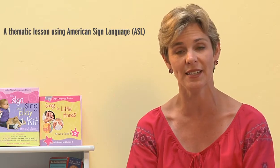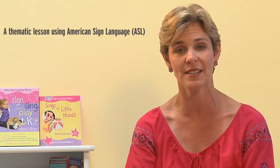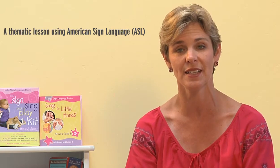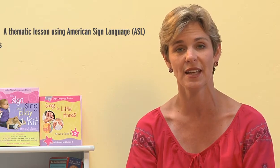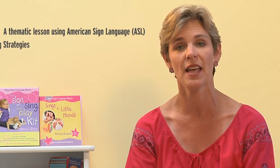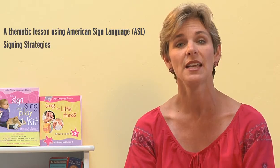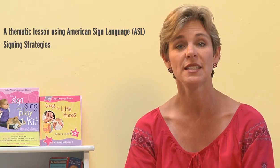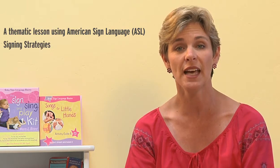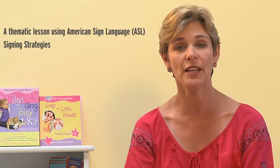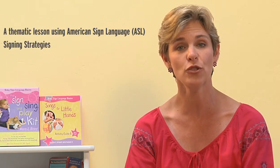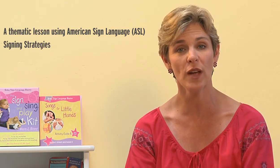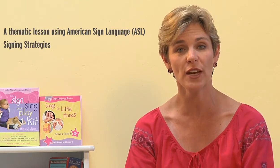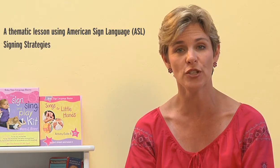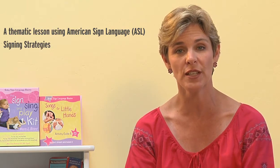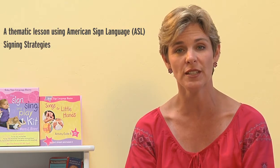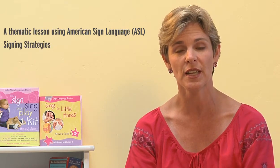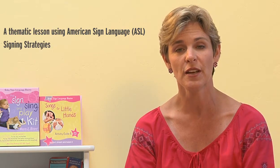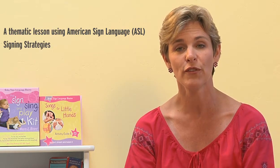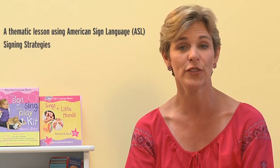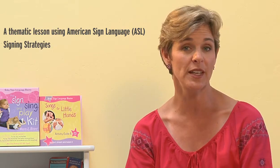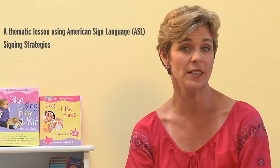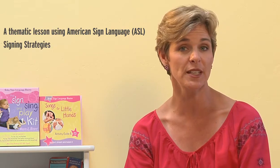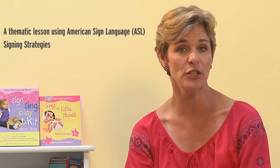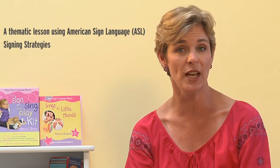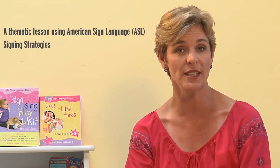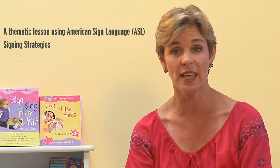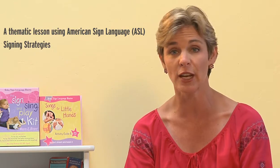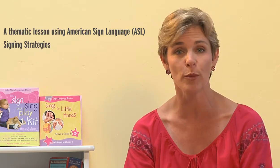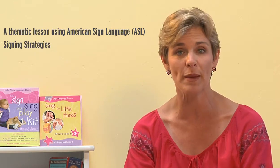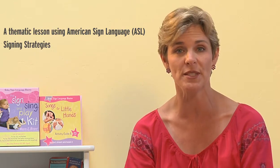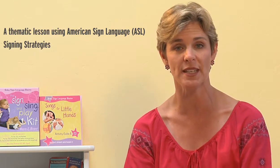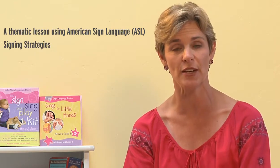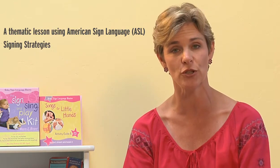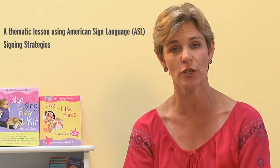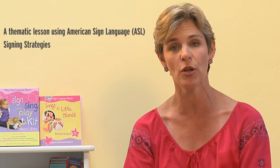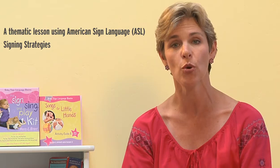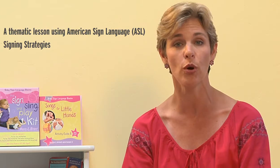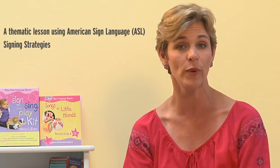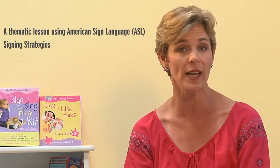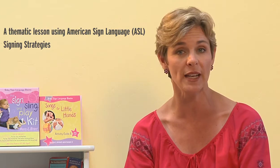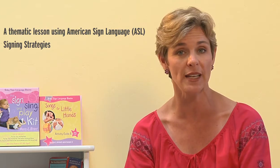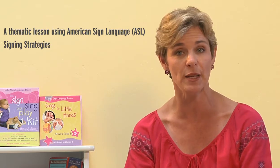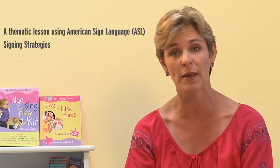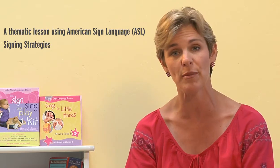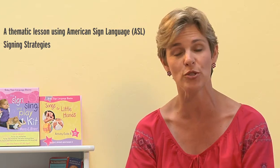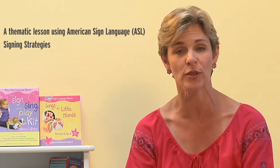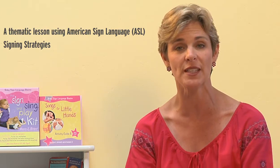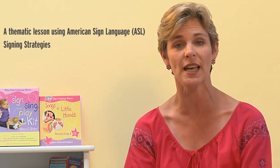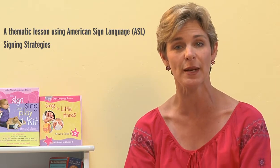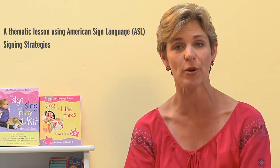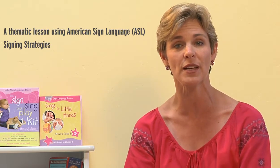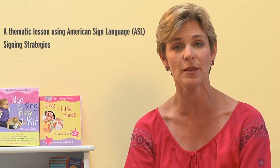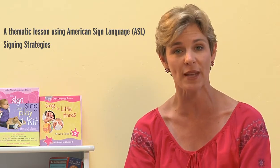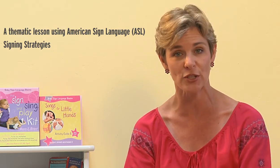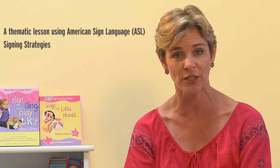signs, signing strategies for things such as getting your baby's attention or recognizing baby's early sign